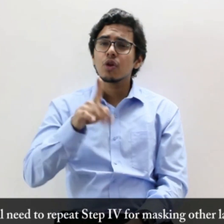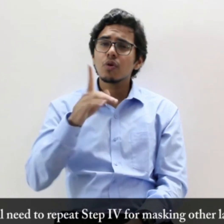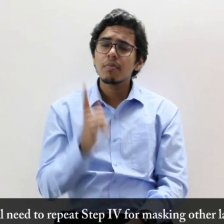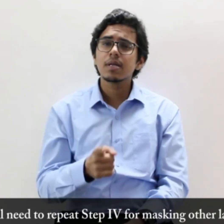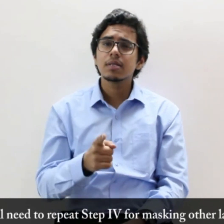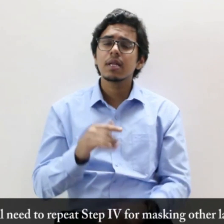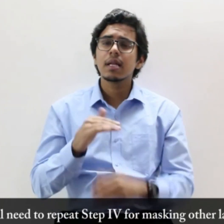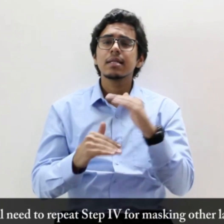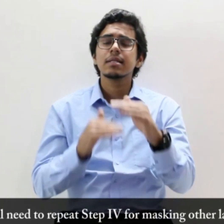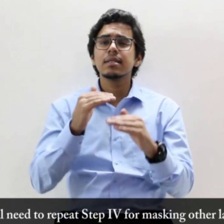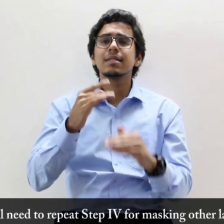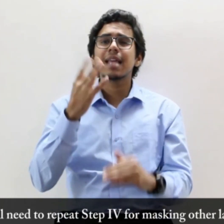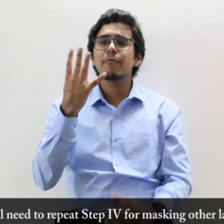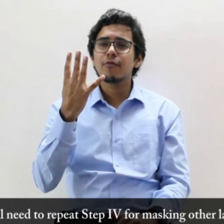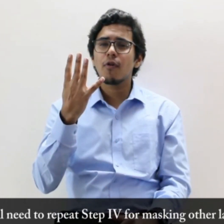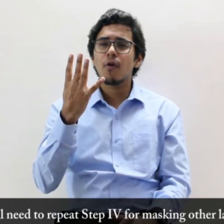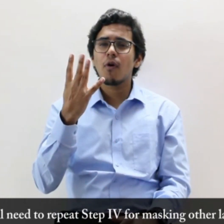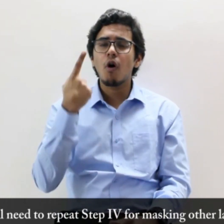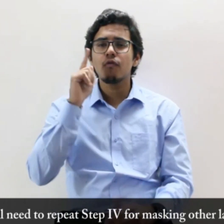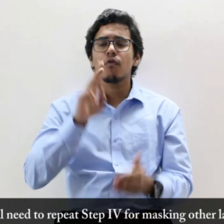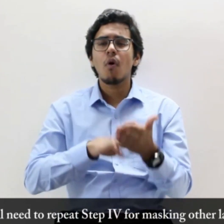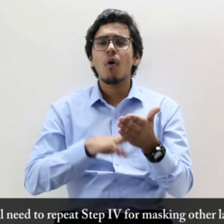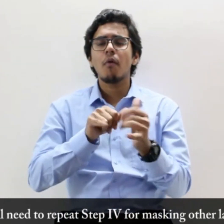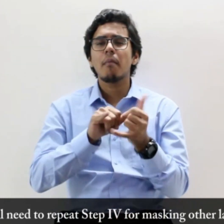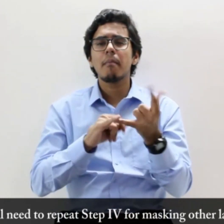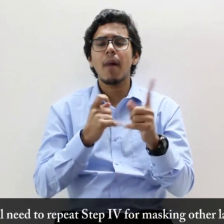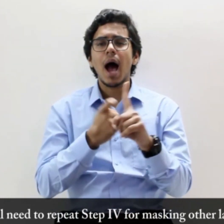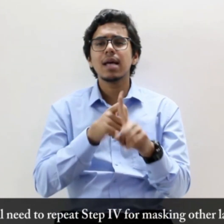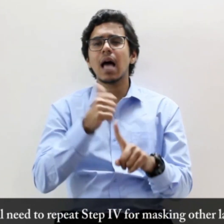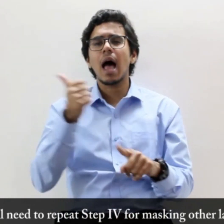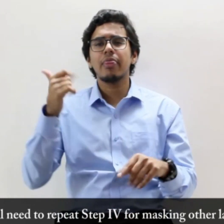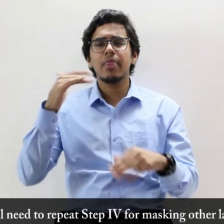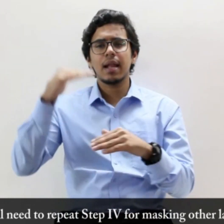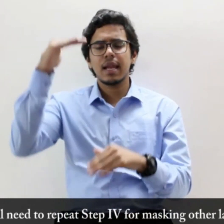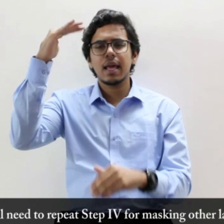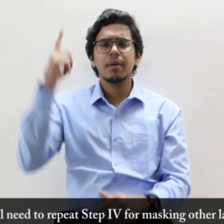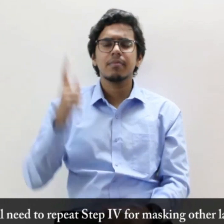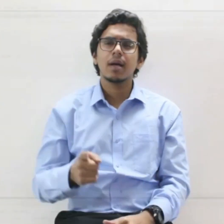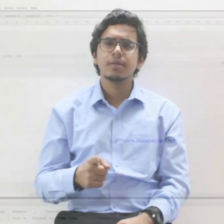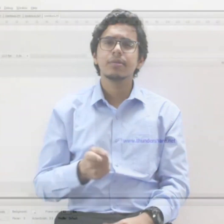You will need to repeat step 4 for masking other layers.